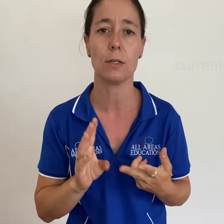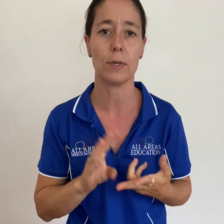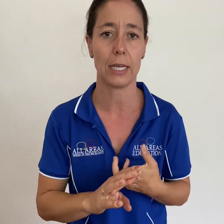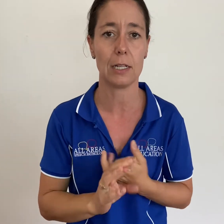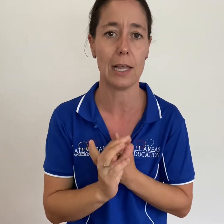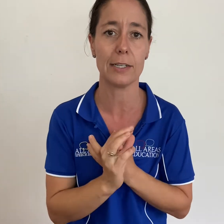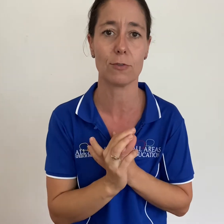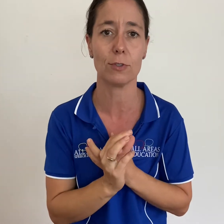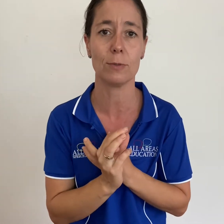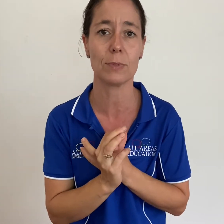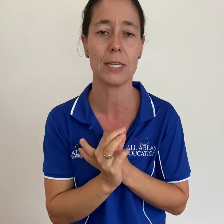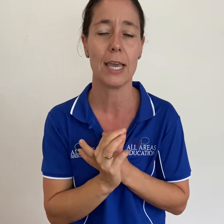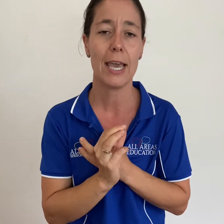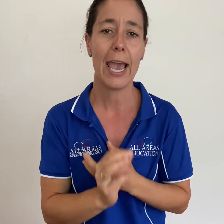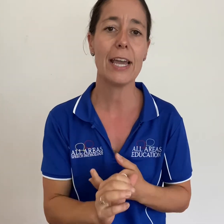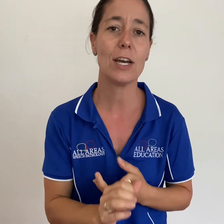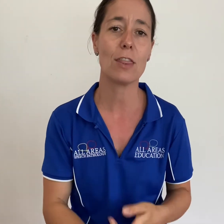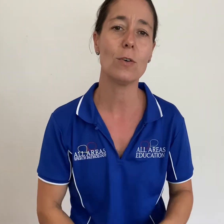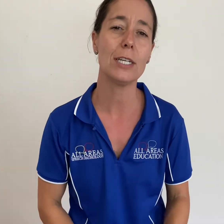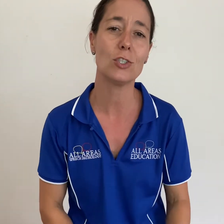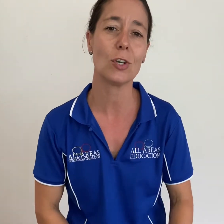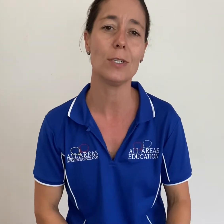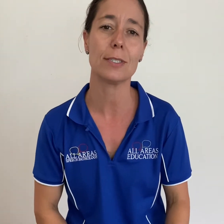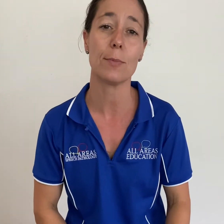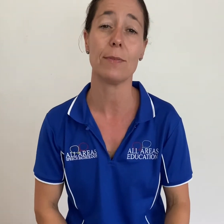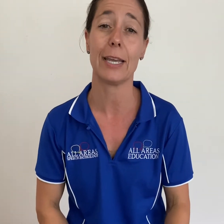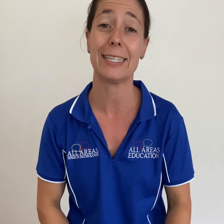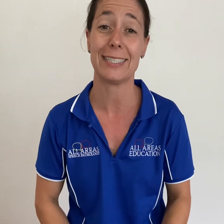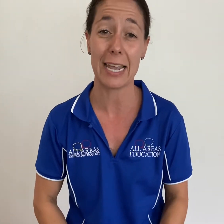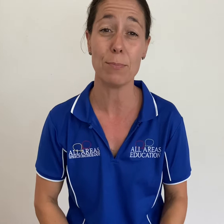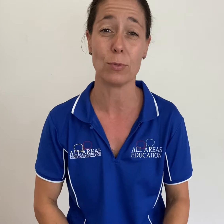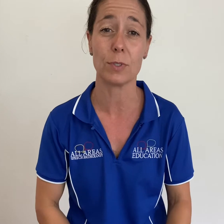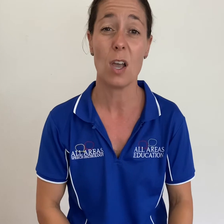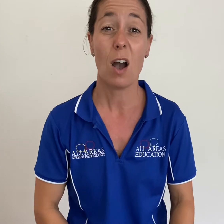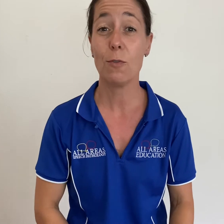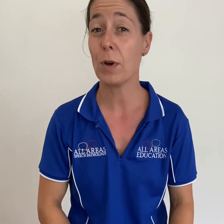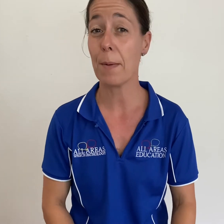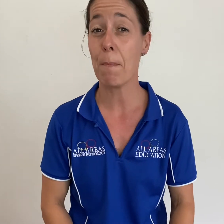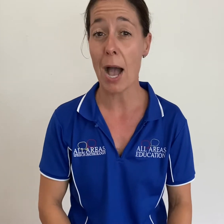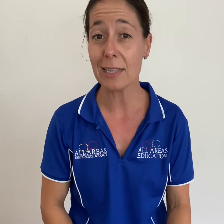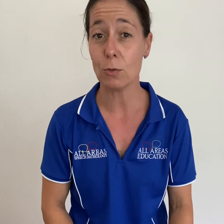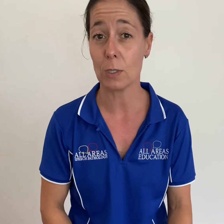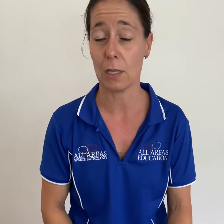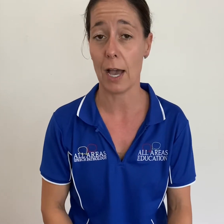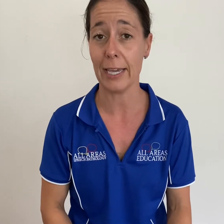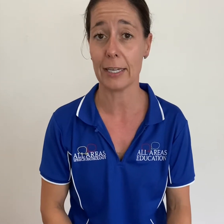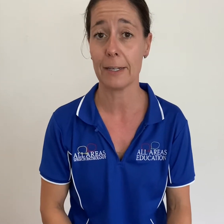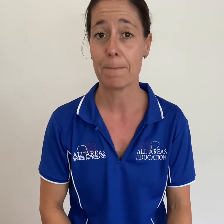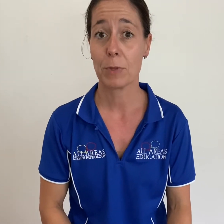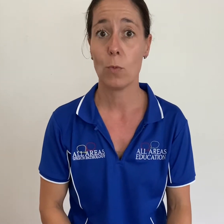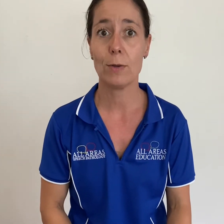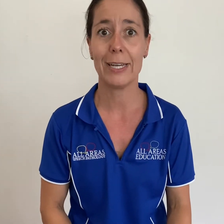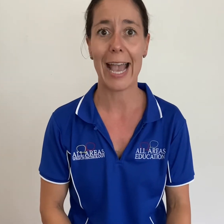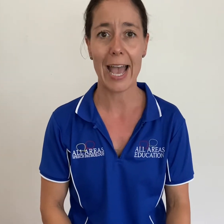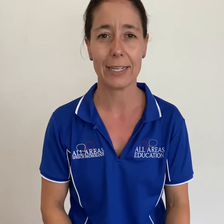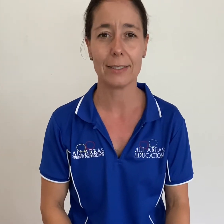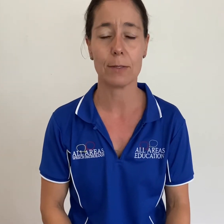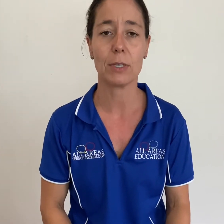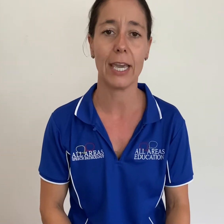within classrooms, and I thought I'd show you some examples of what it might look like when we add some